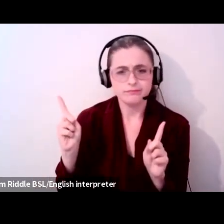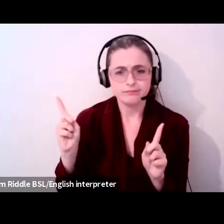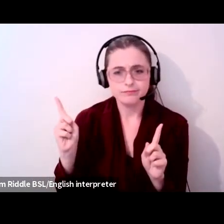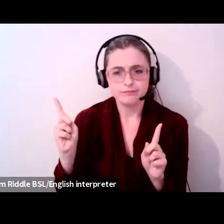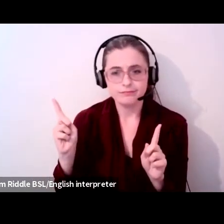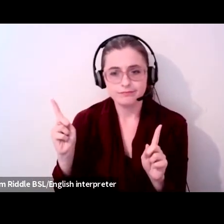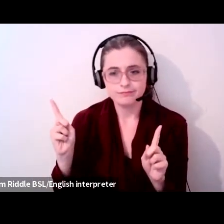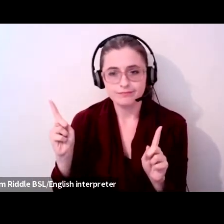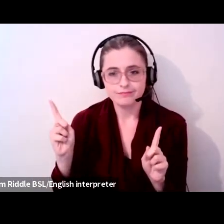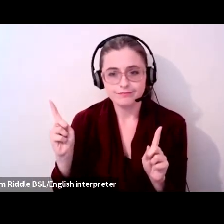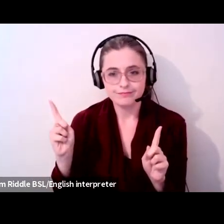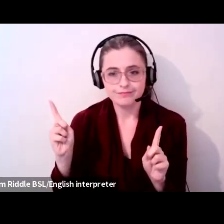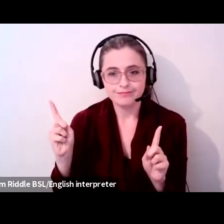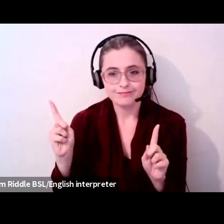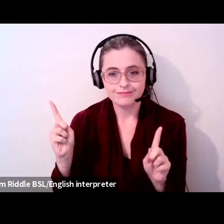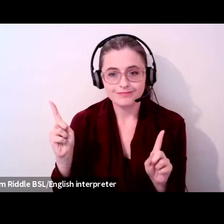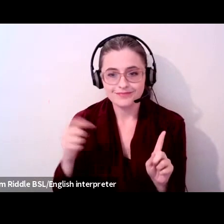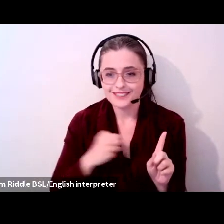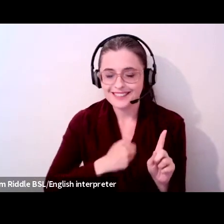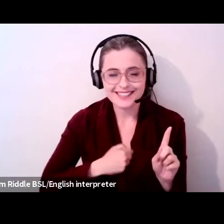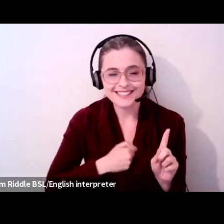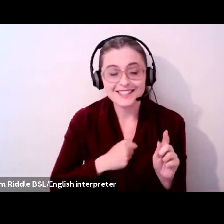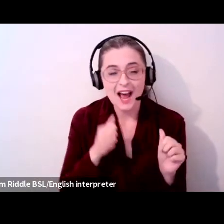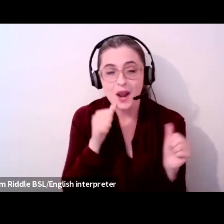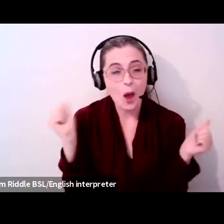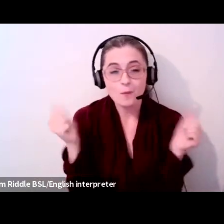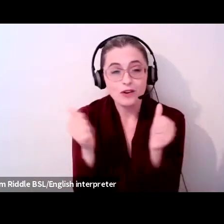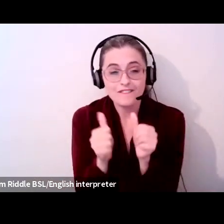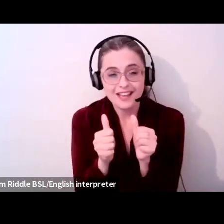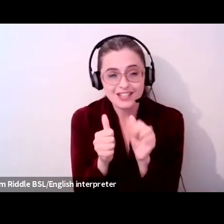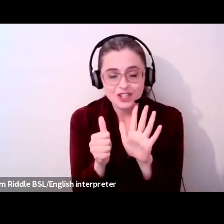gosh, this is an abbreviation that I still haven't mastered, Tom.